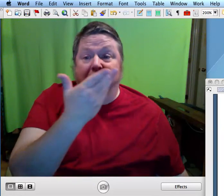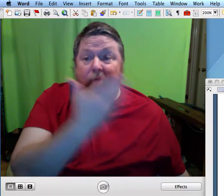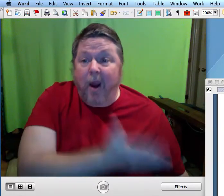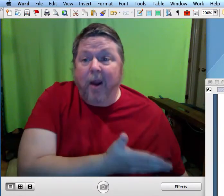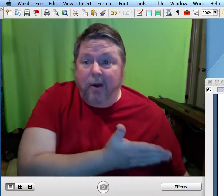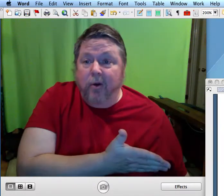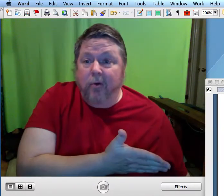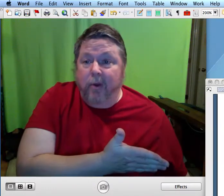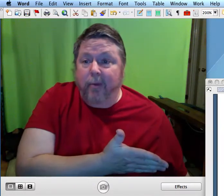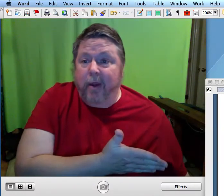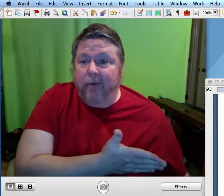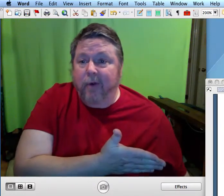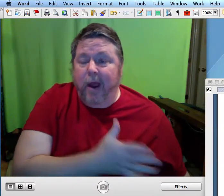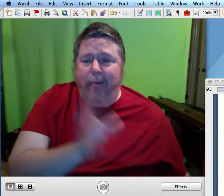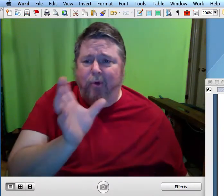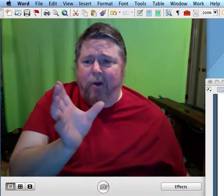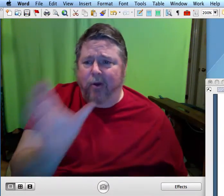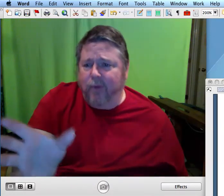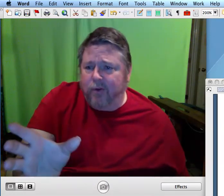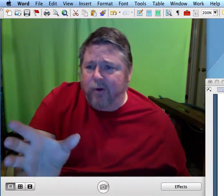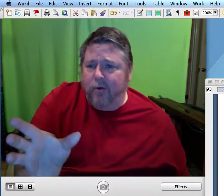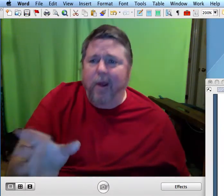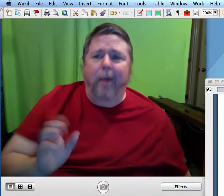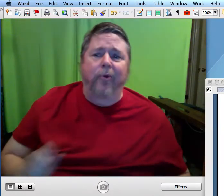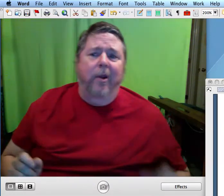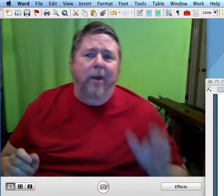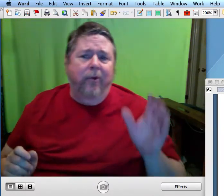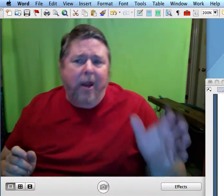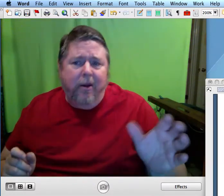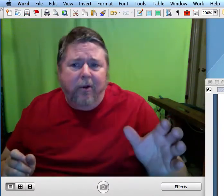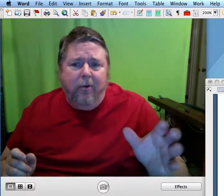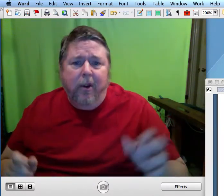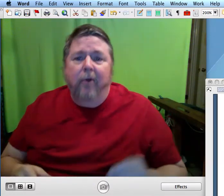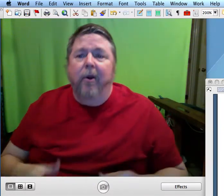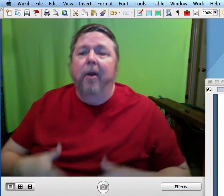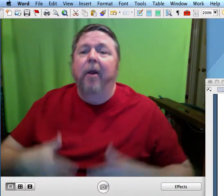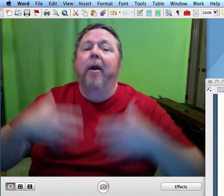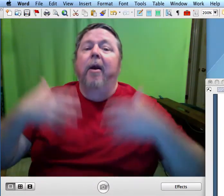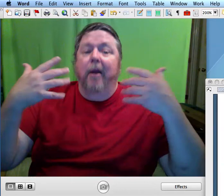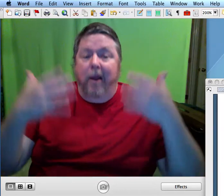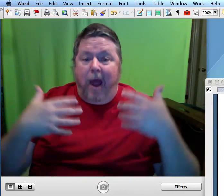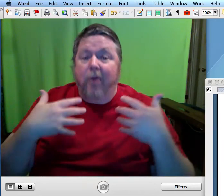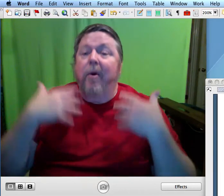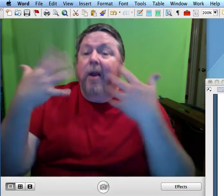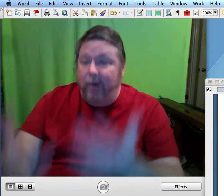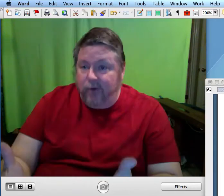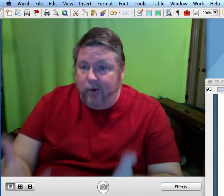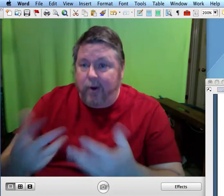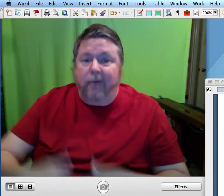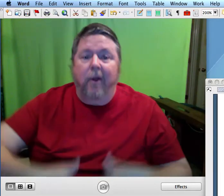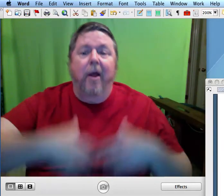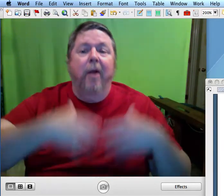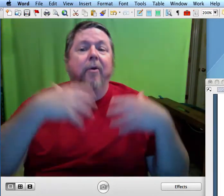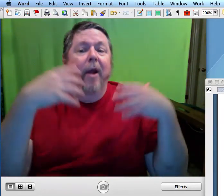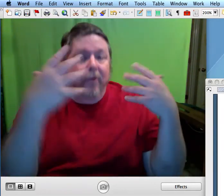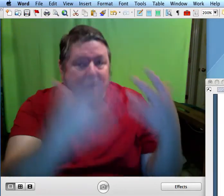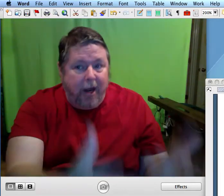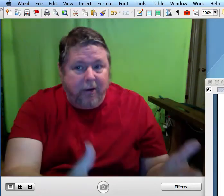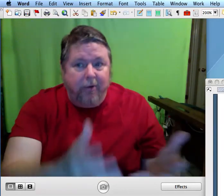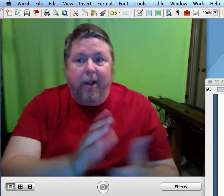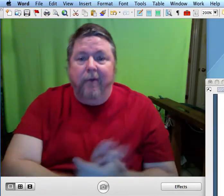what they're trying to do with the message. I'm trying to convince you. I'm trying to entertain you, right? How do I convince you in ASL? How do